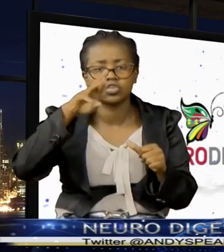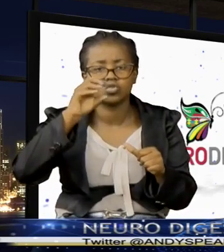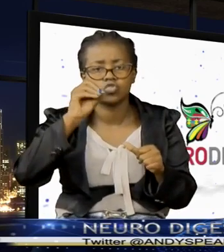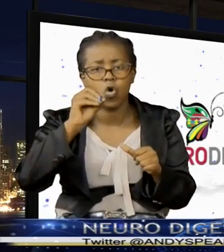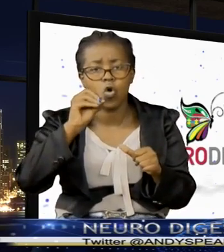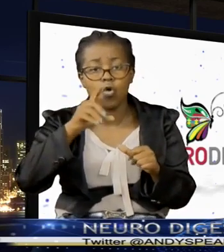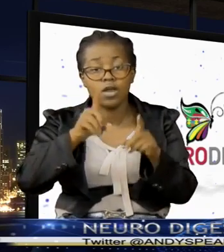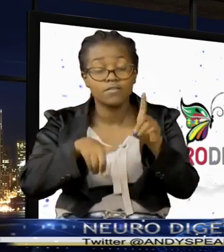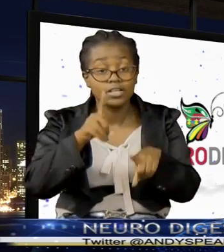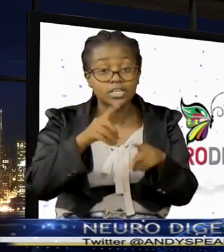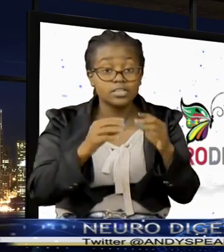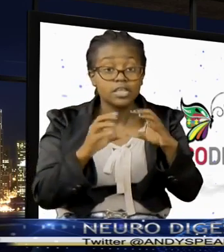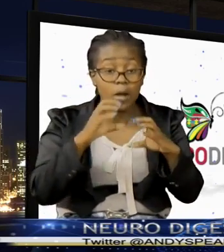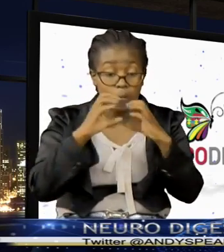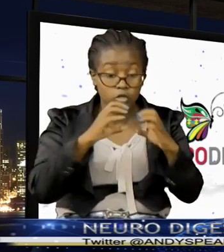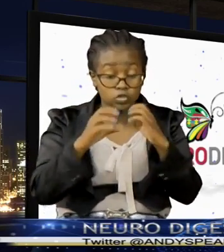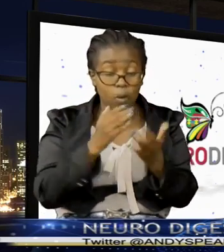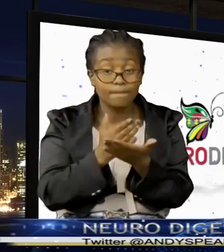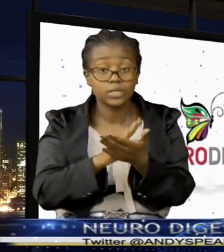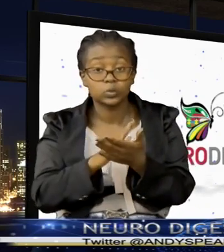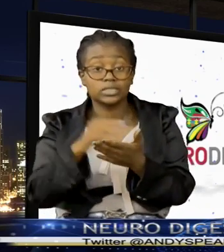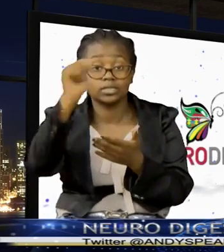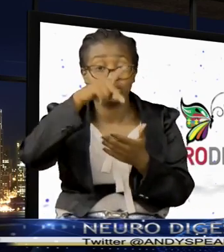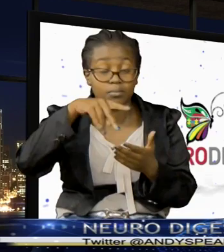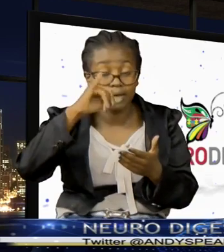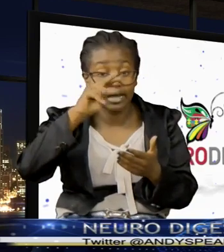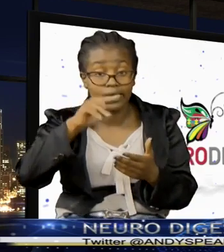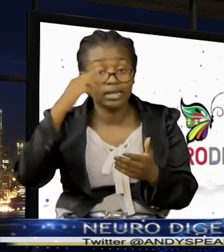communication between the head, the spinal cord, and the